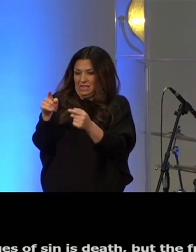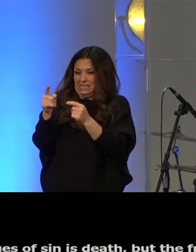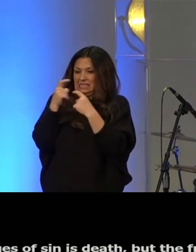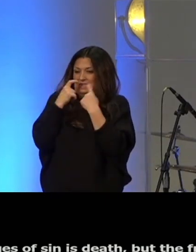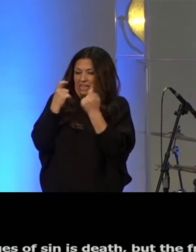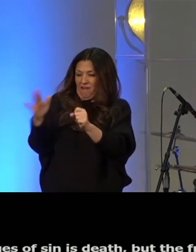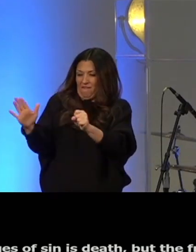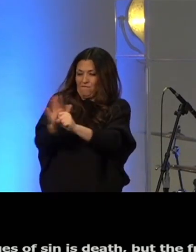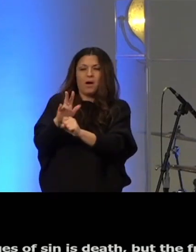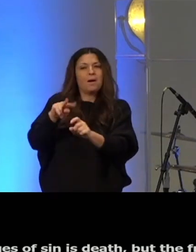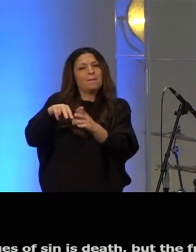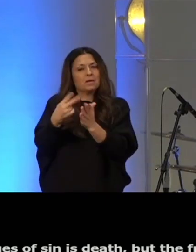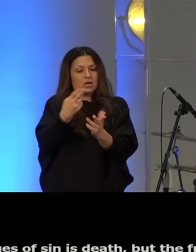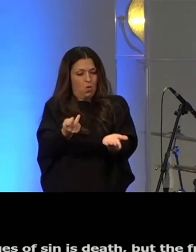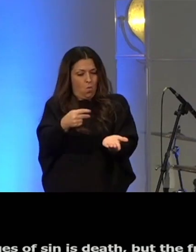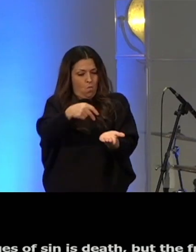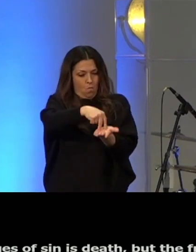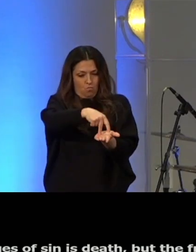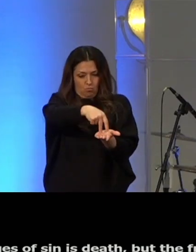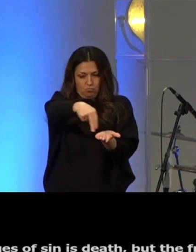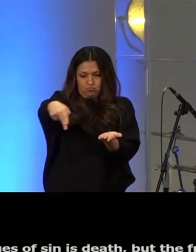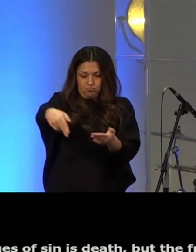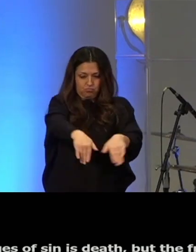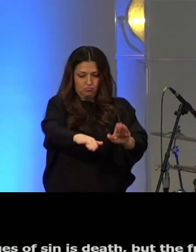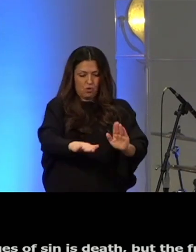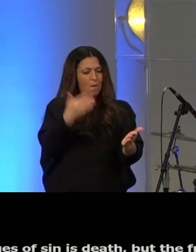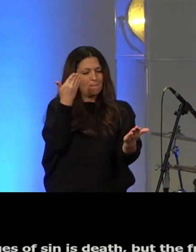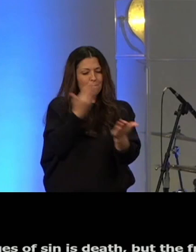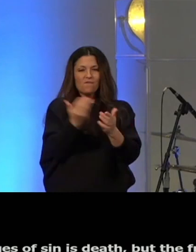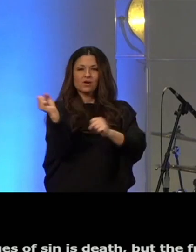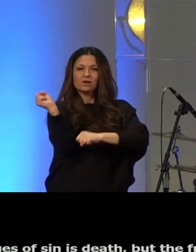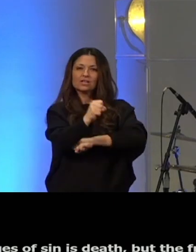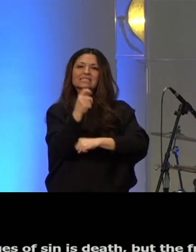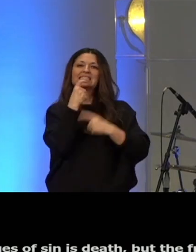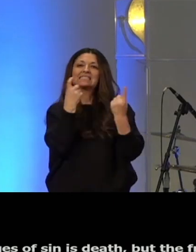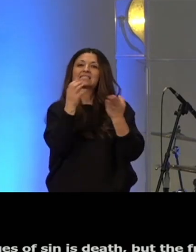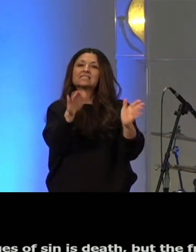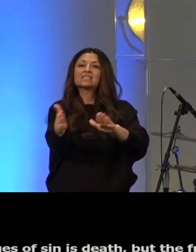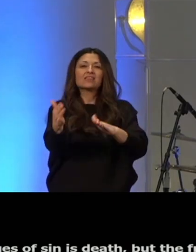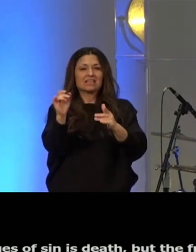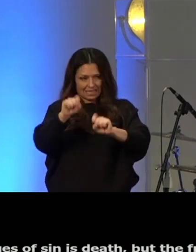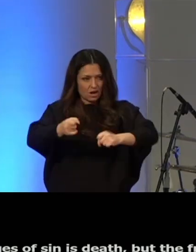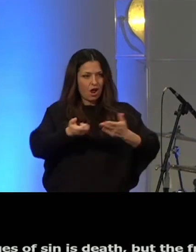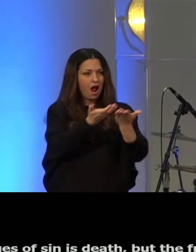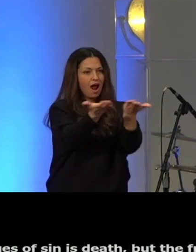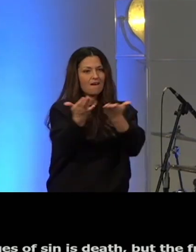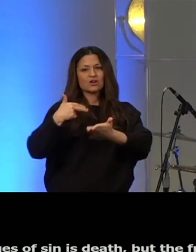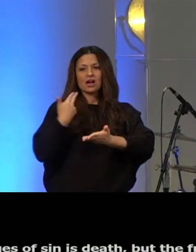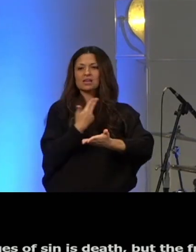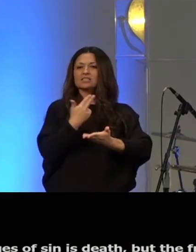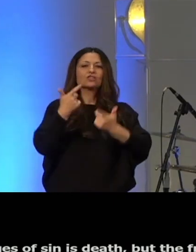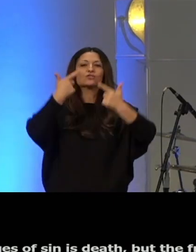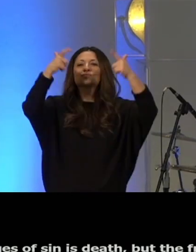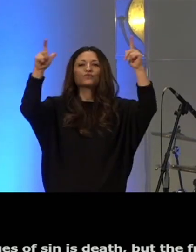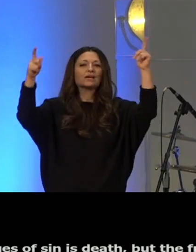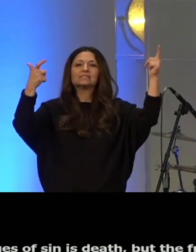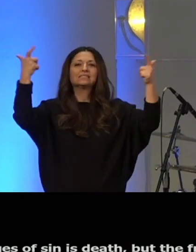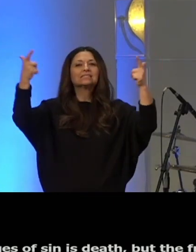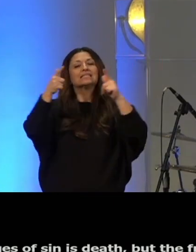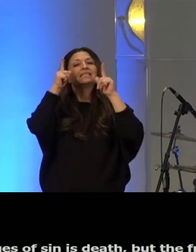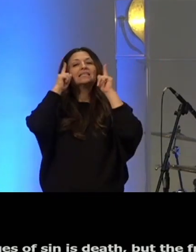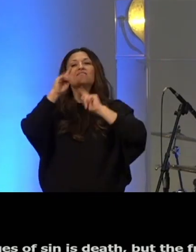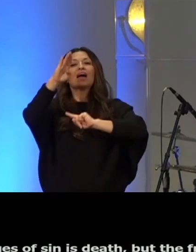walks out of the grave proving he had conquered sin and death so he could offer to us the greatest gift ever given, the free gift of eternal